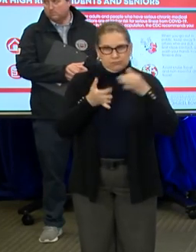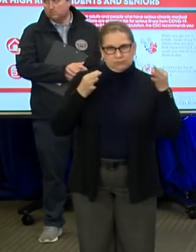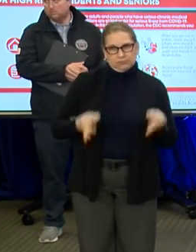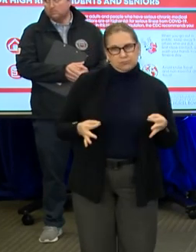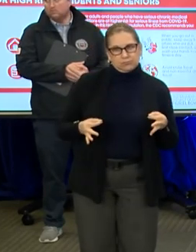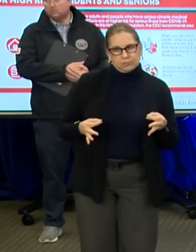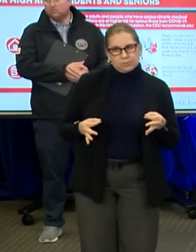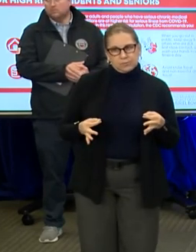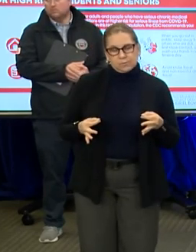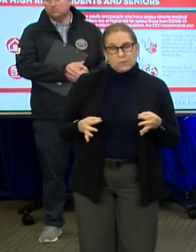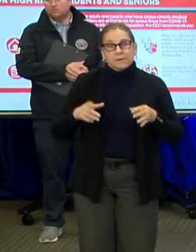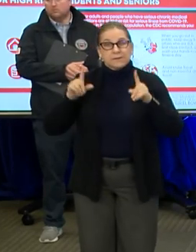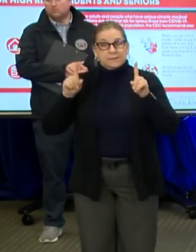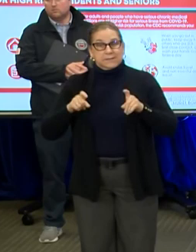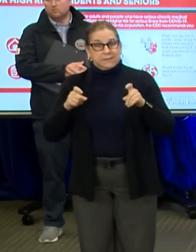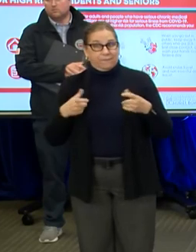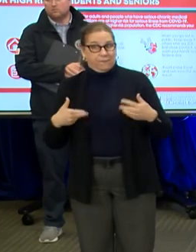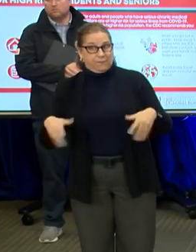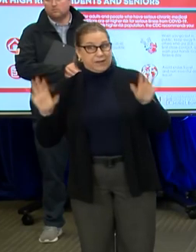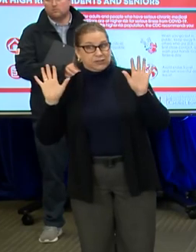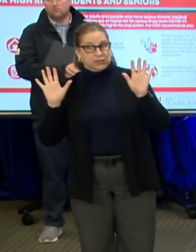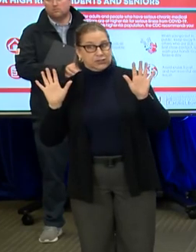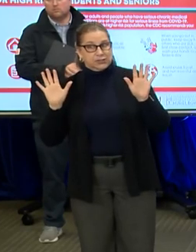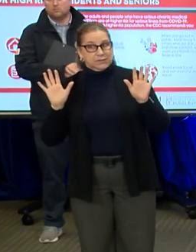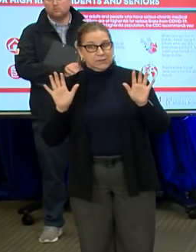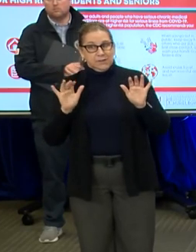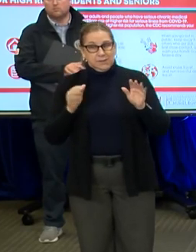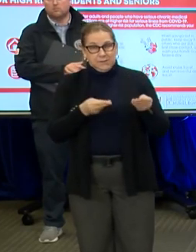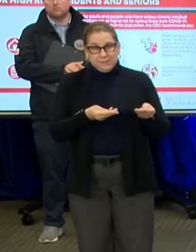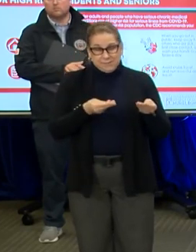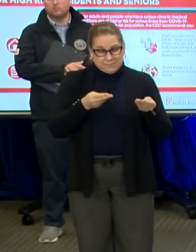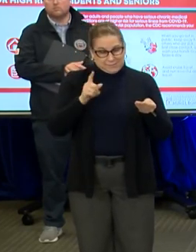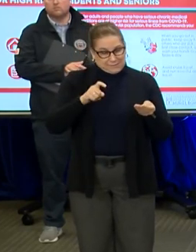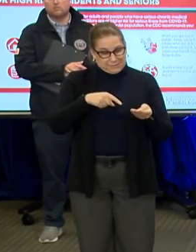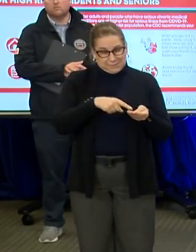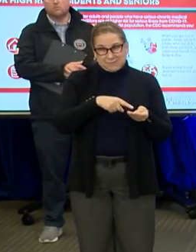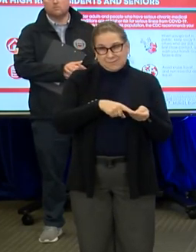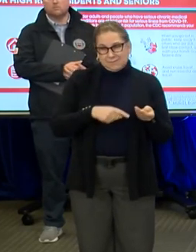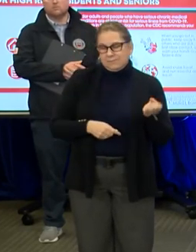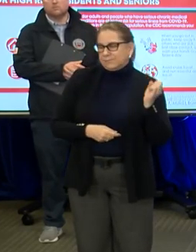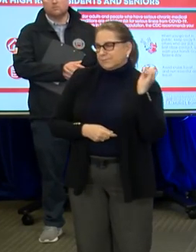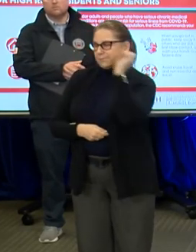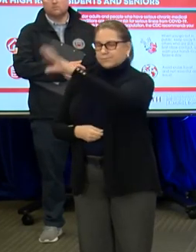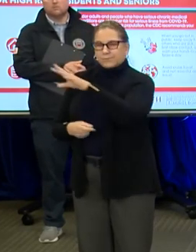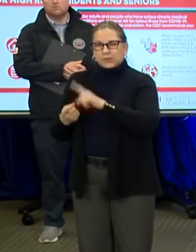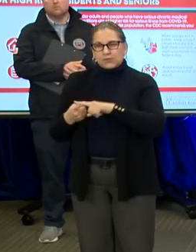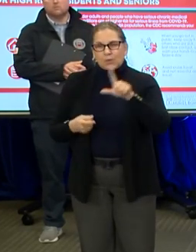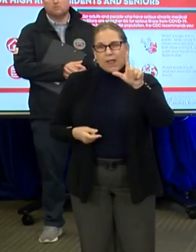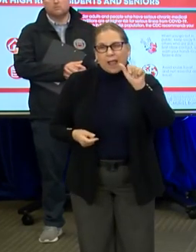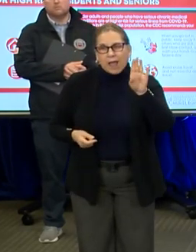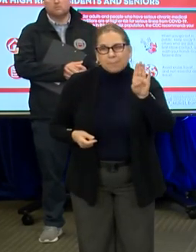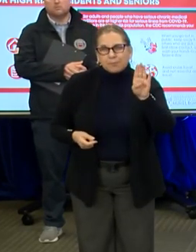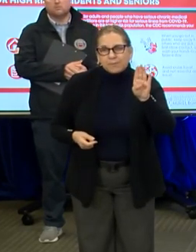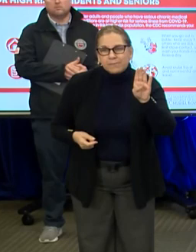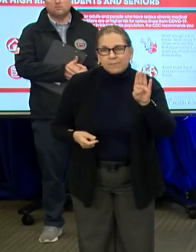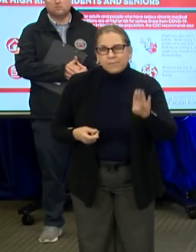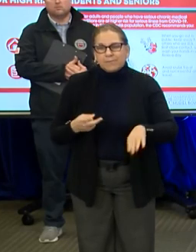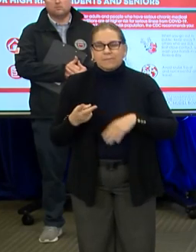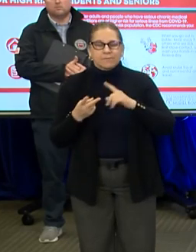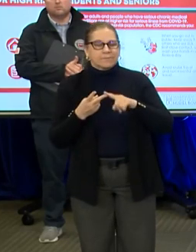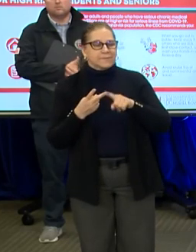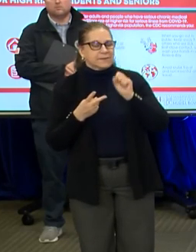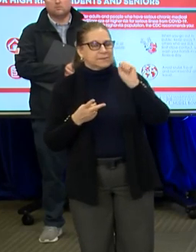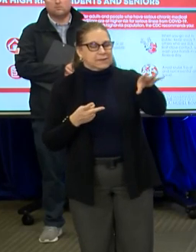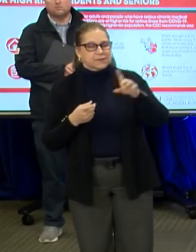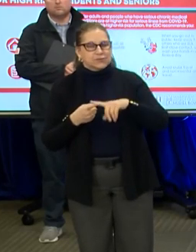a commercial lab or work with DC Health to send them to our public health lab. Right now, Dr.